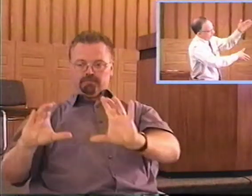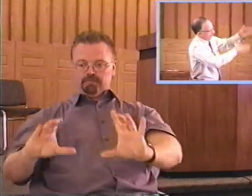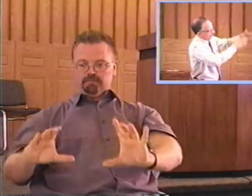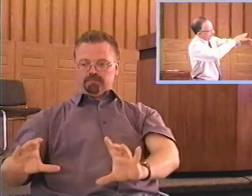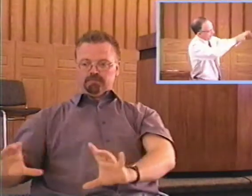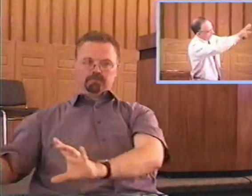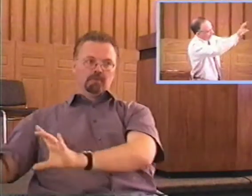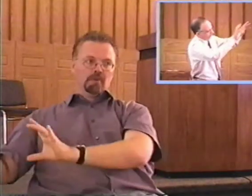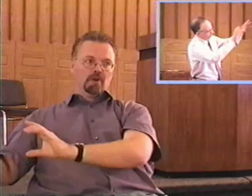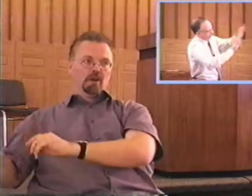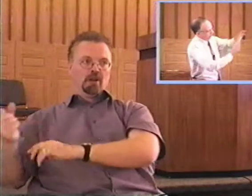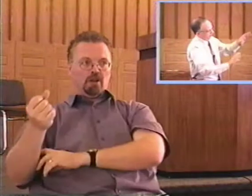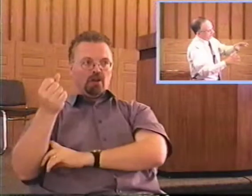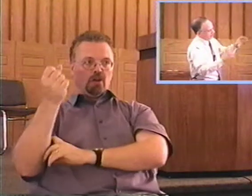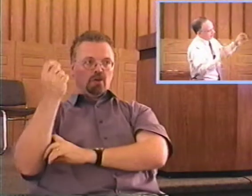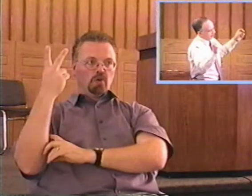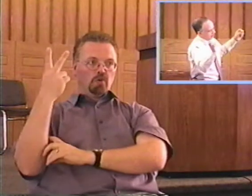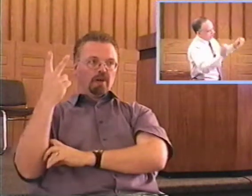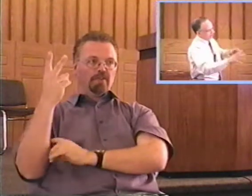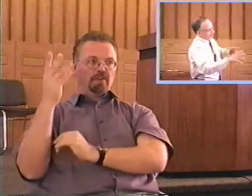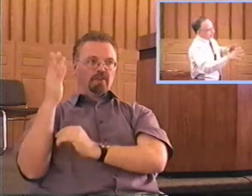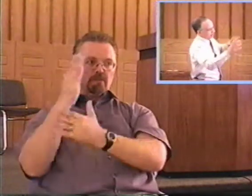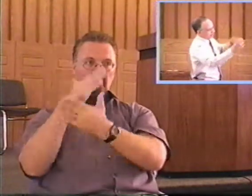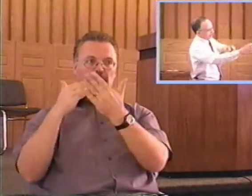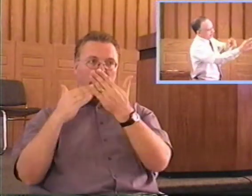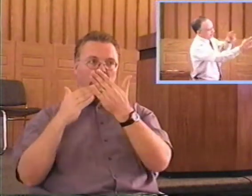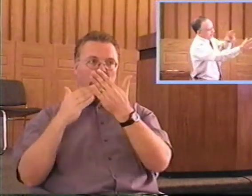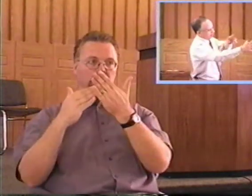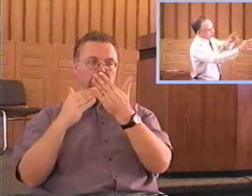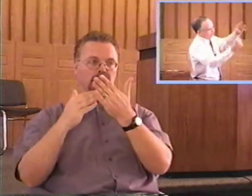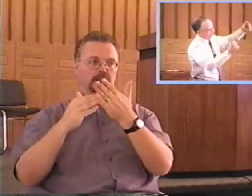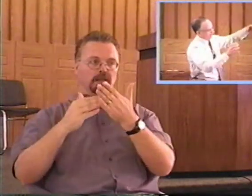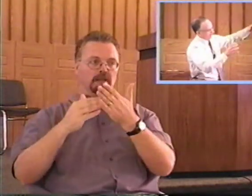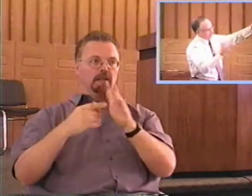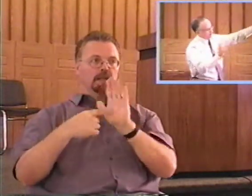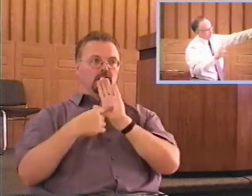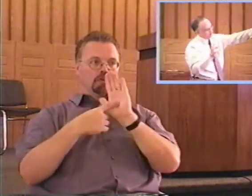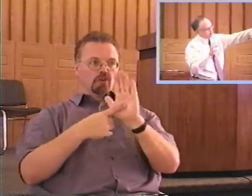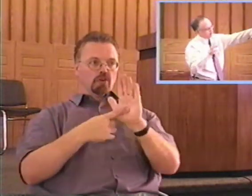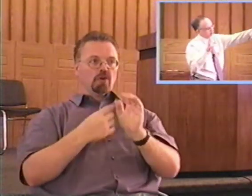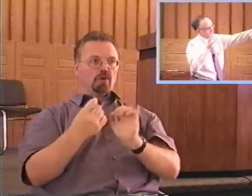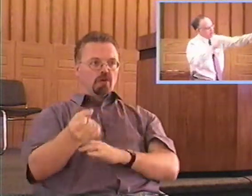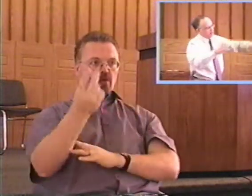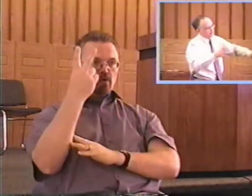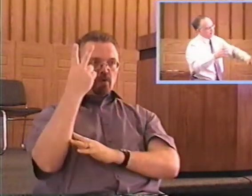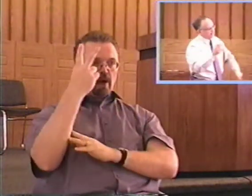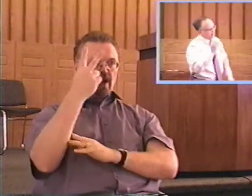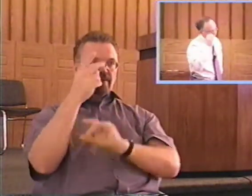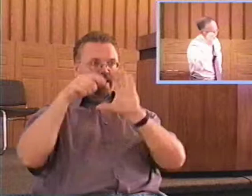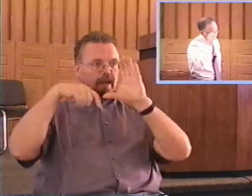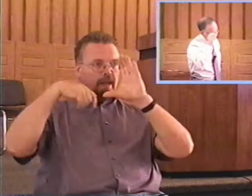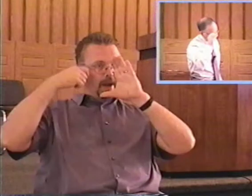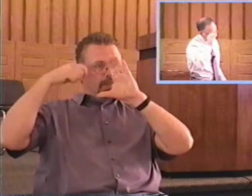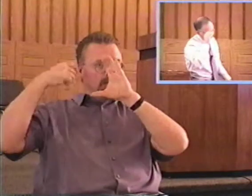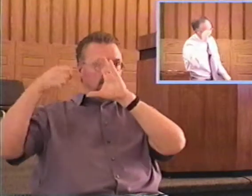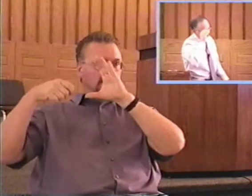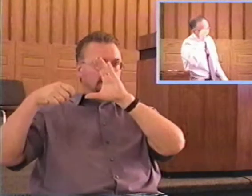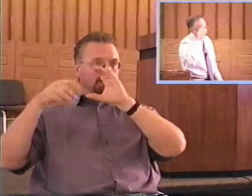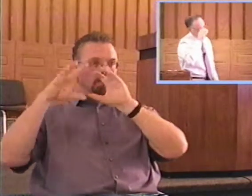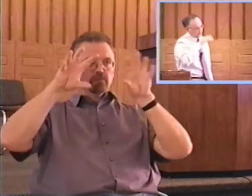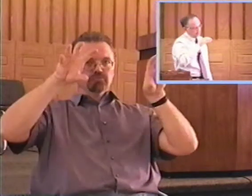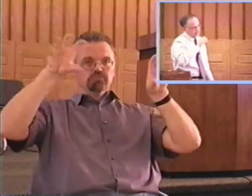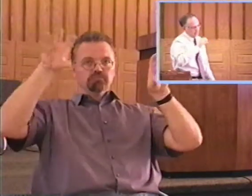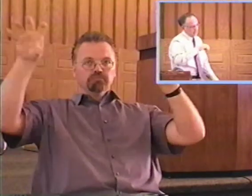monitors, but it was divided up into 12 different things, showing the 12 cameras of the